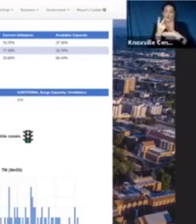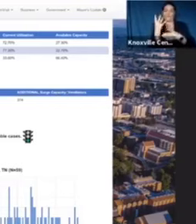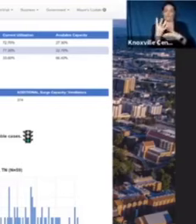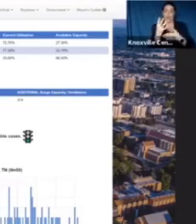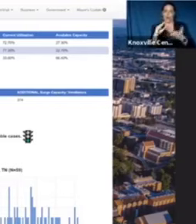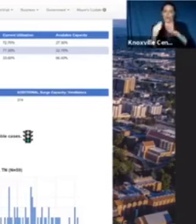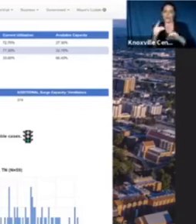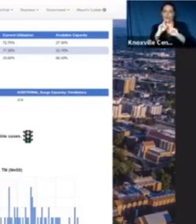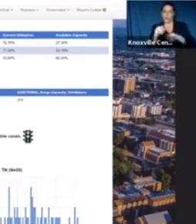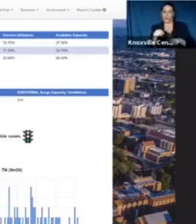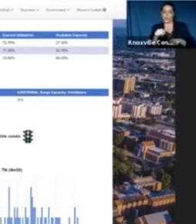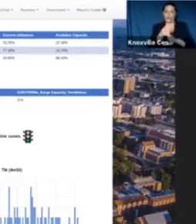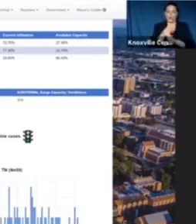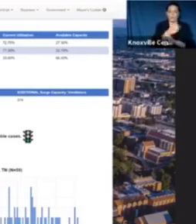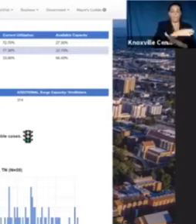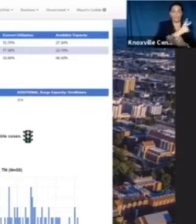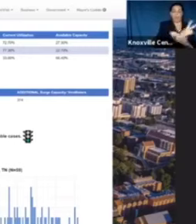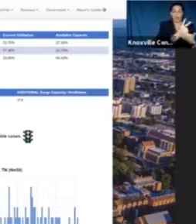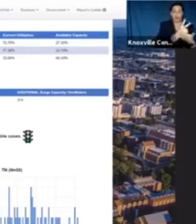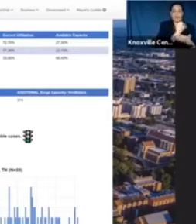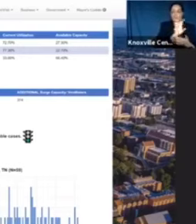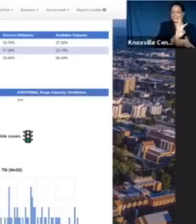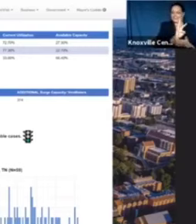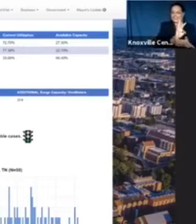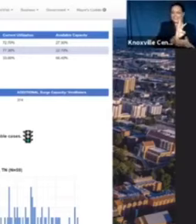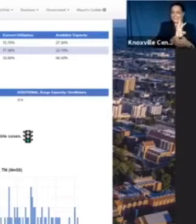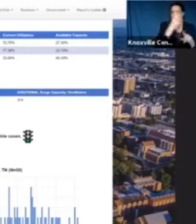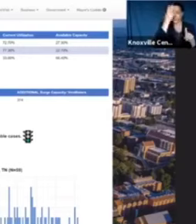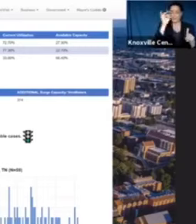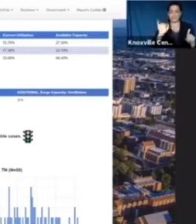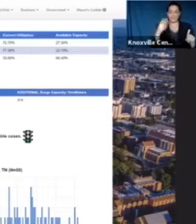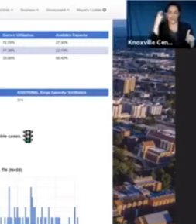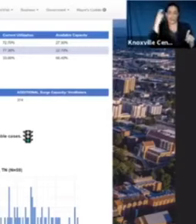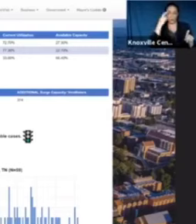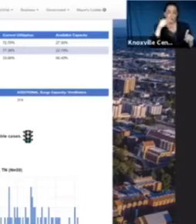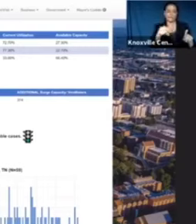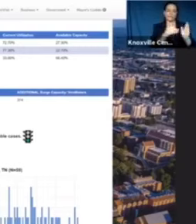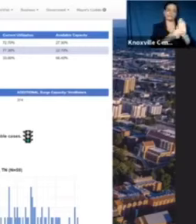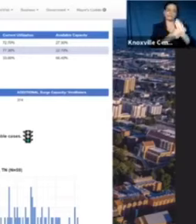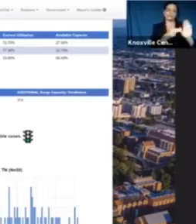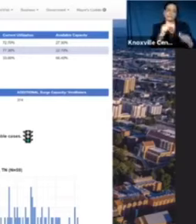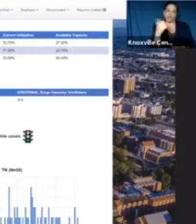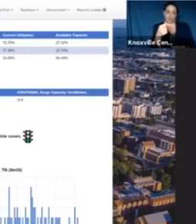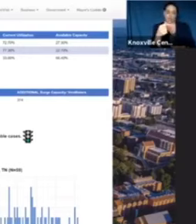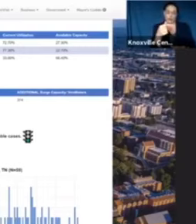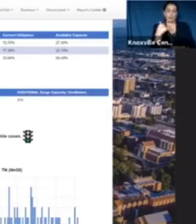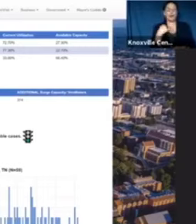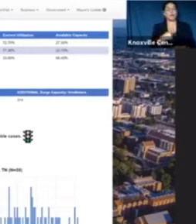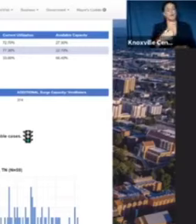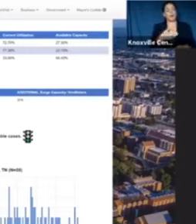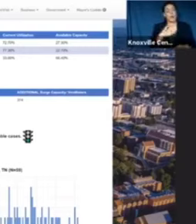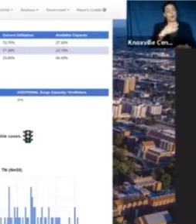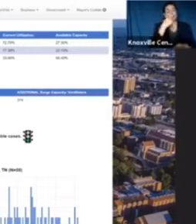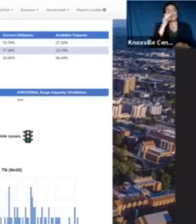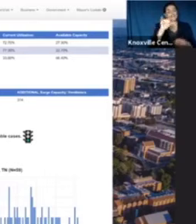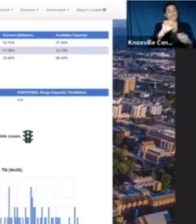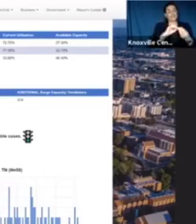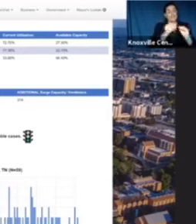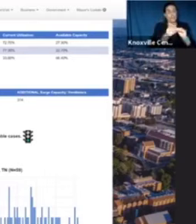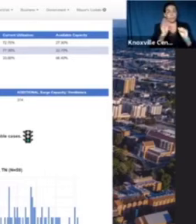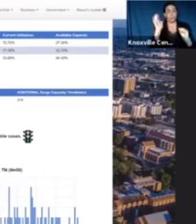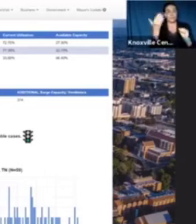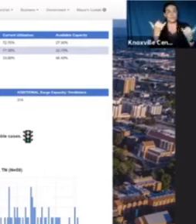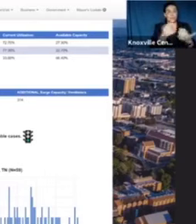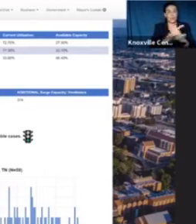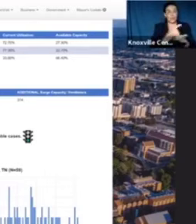during our last update. Due to this, the benchmark is represented as green. While we're pleased to see with how the data is looking this week, we